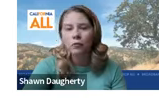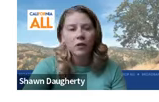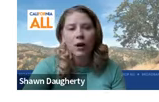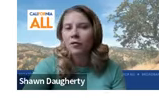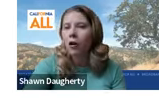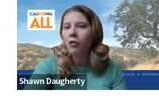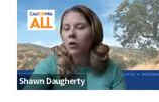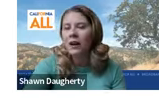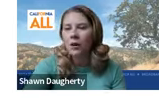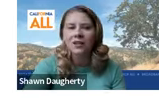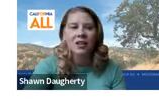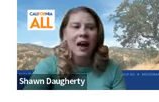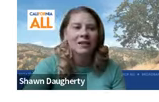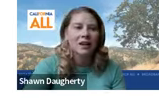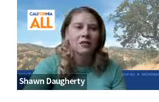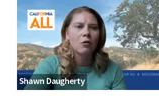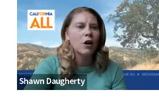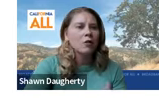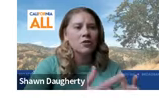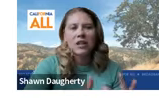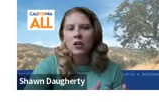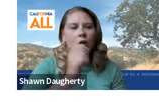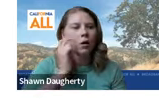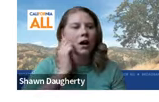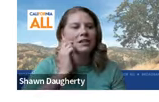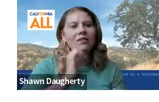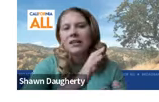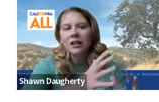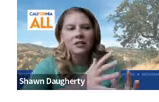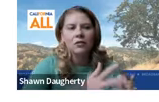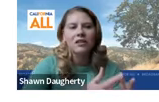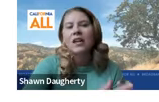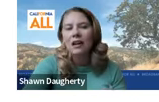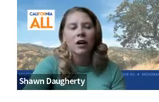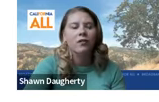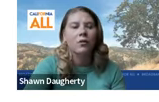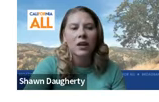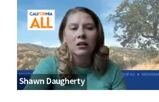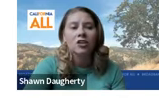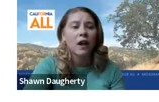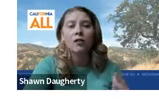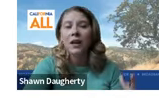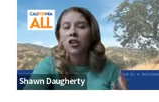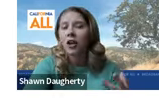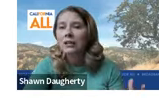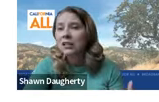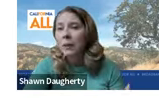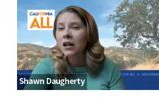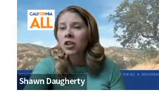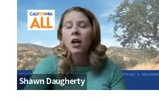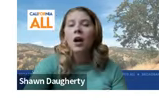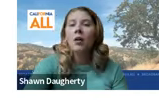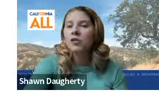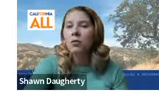we're really proud of all the work that went into that. And so we're seeing 76 or 78 roughly with English, followed by Chinese